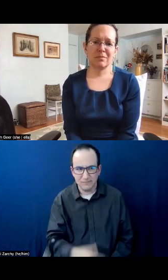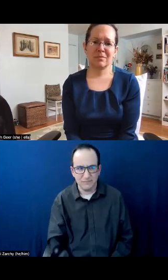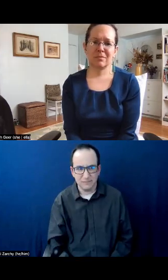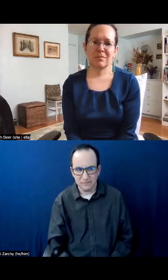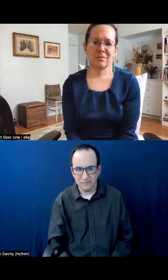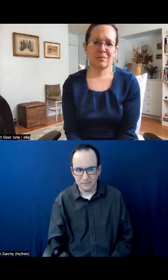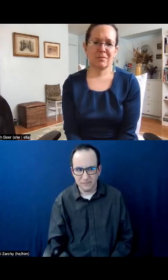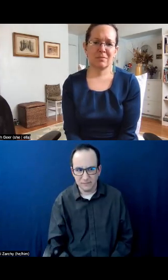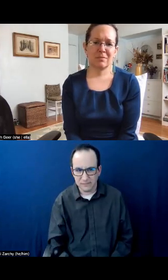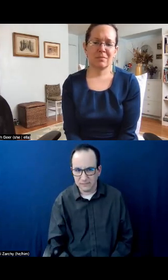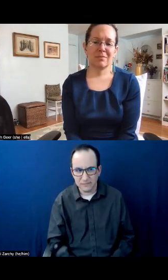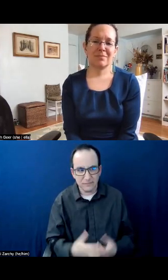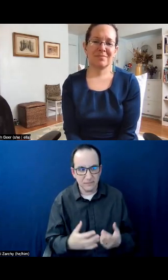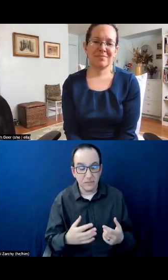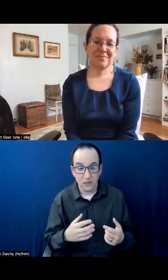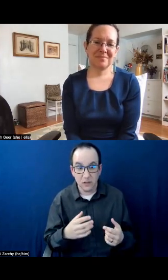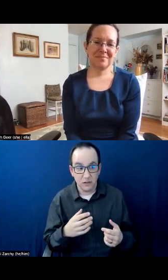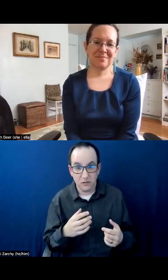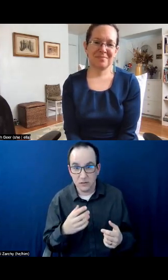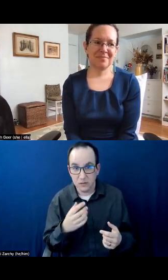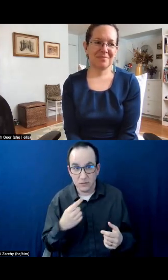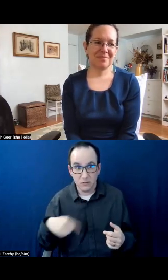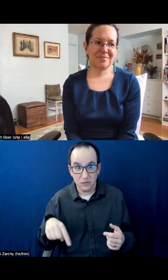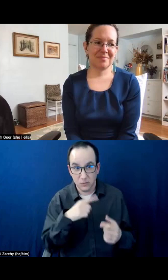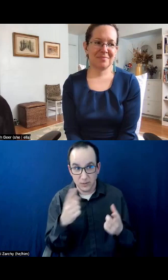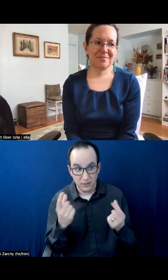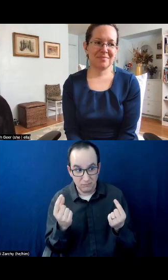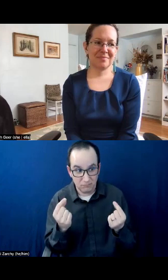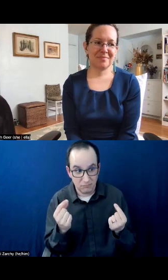And the students don't quite understand those concepts.